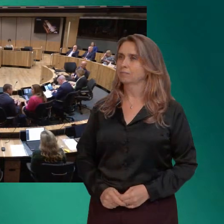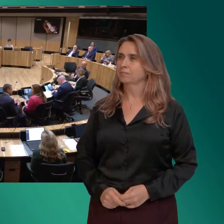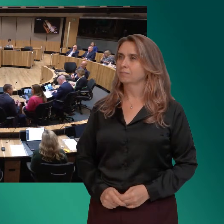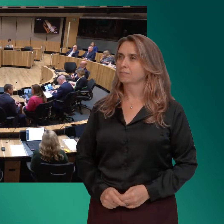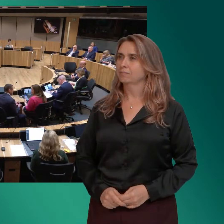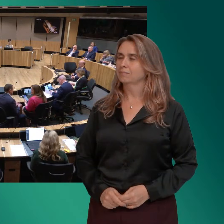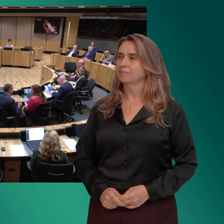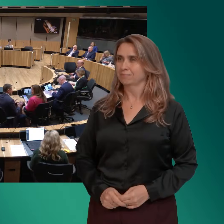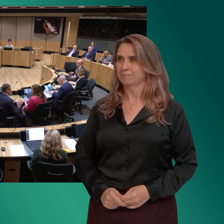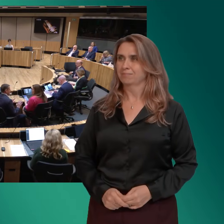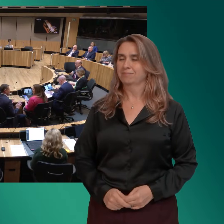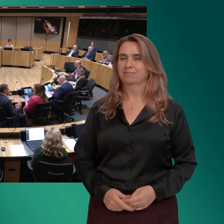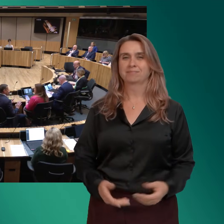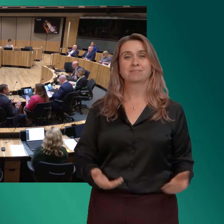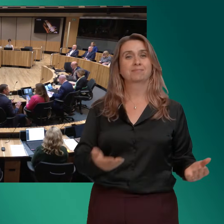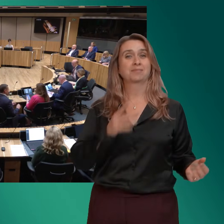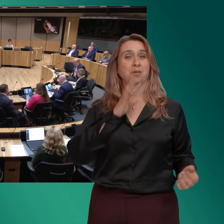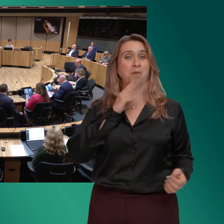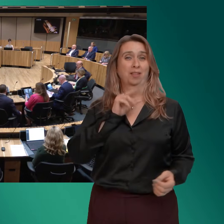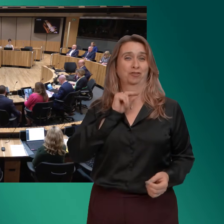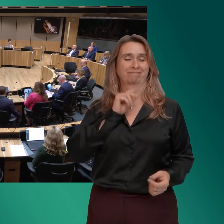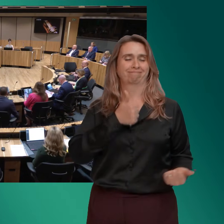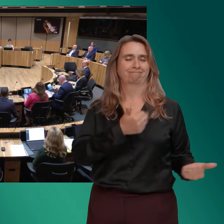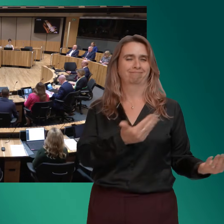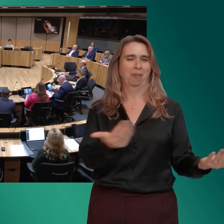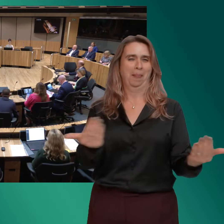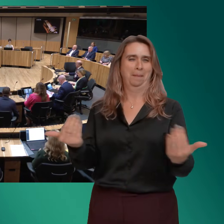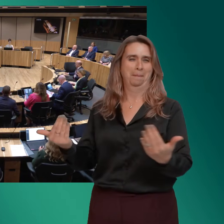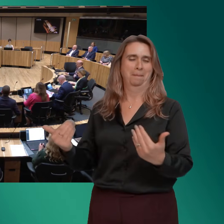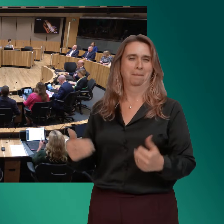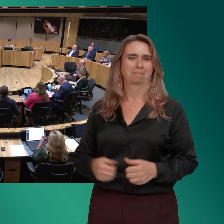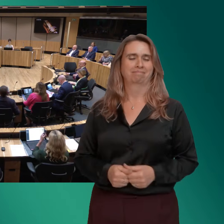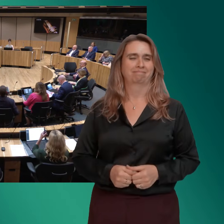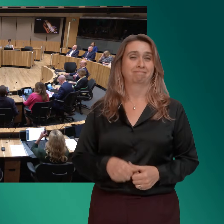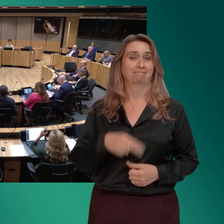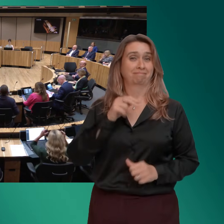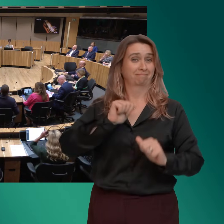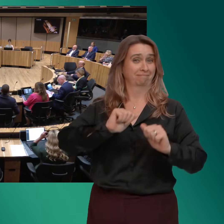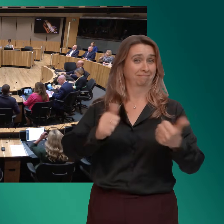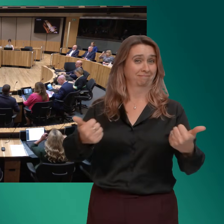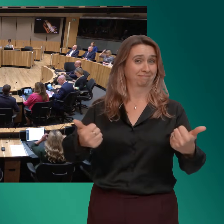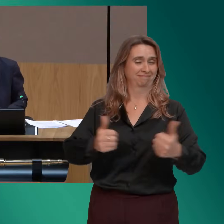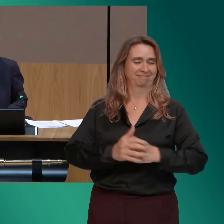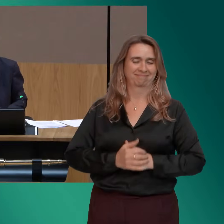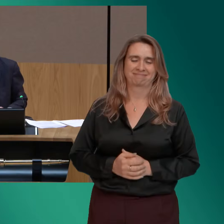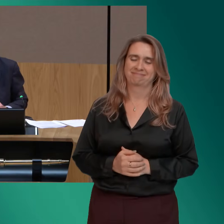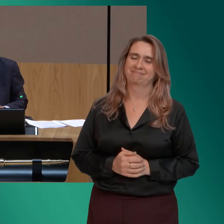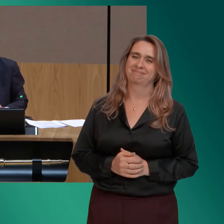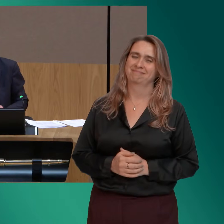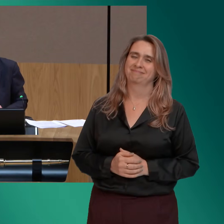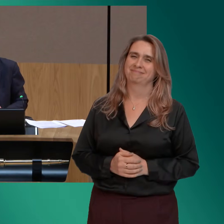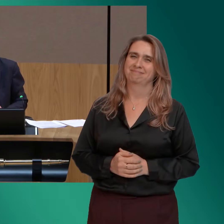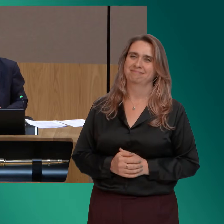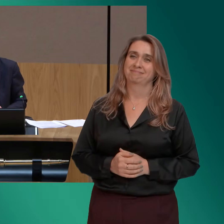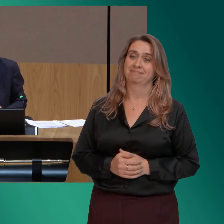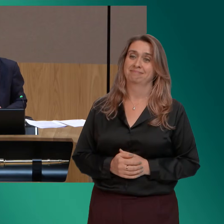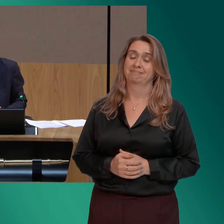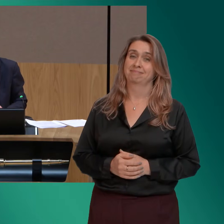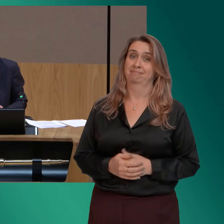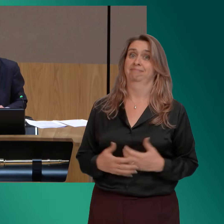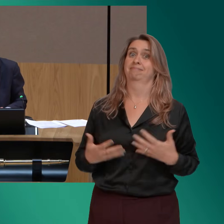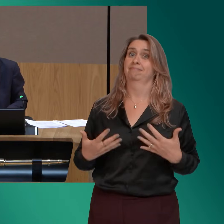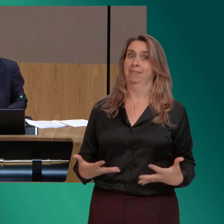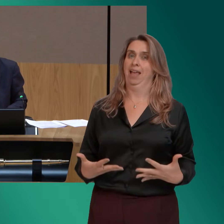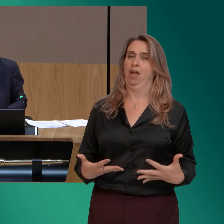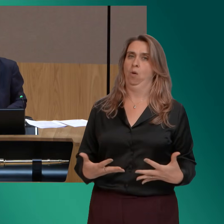Well, croeso nôl. Welcome back, everyone. Very good afternoon to you all. We will move